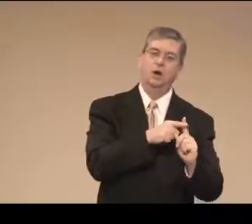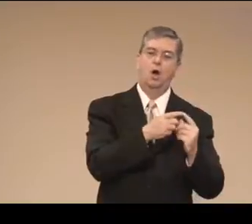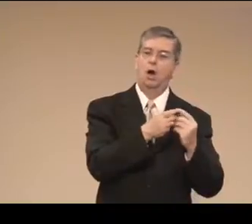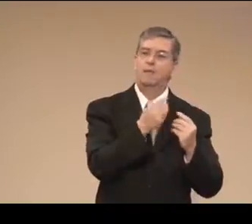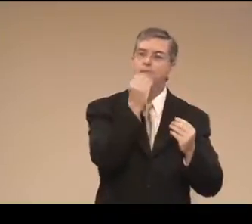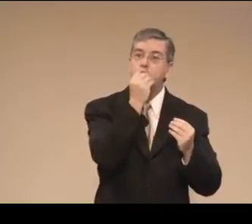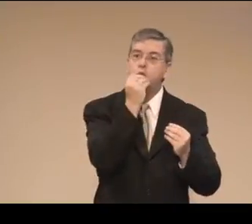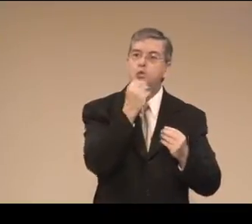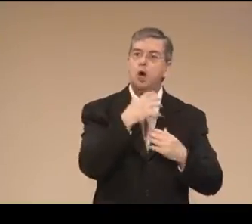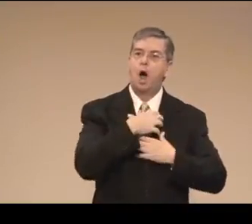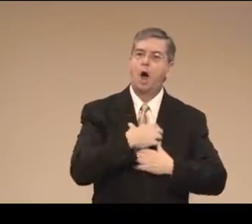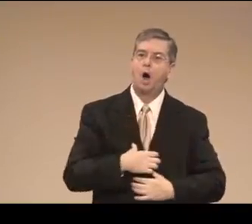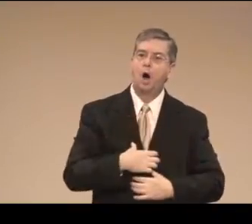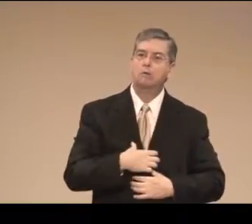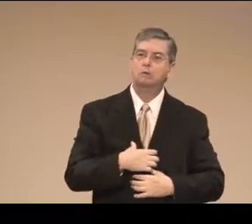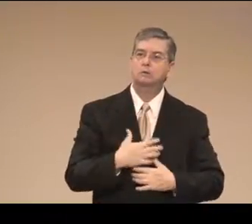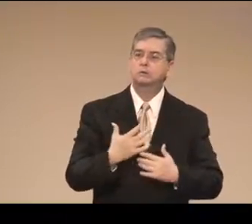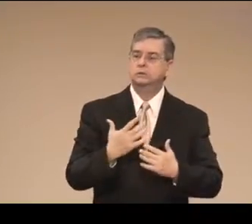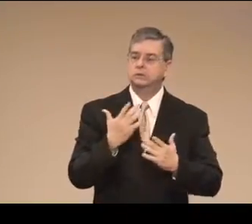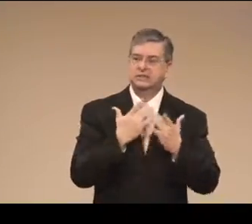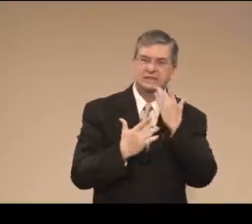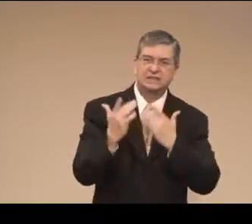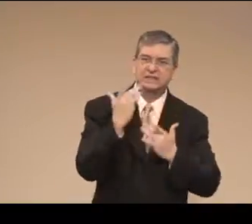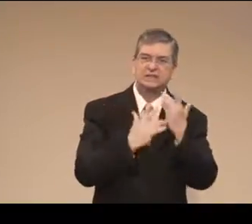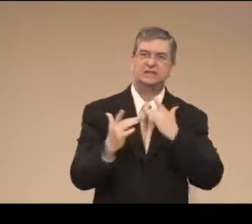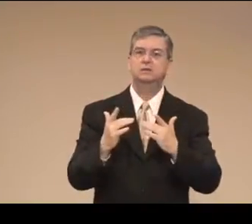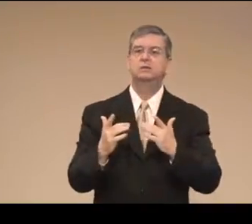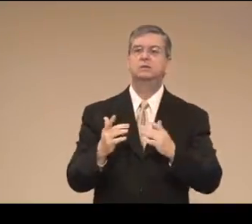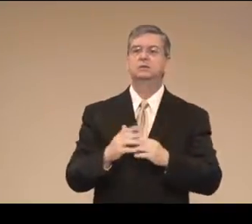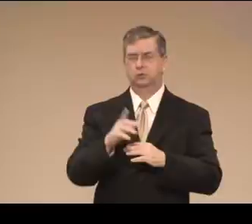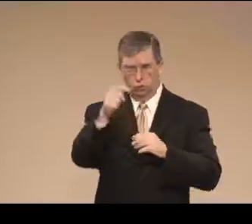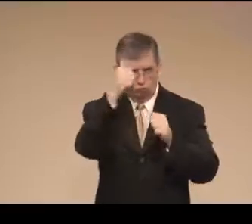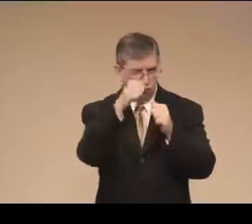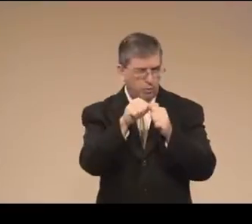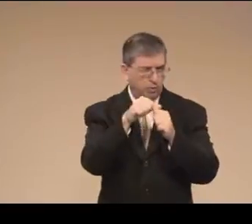And there was much suffering of the Israelites. And there wasn't